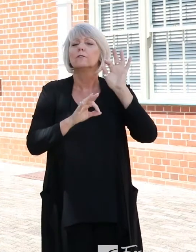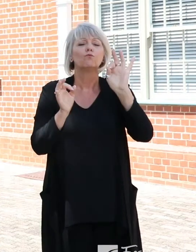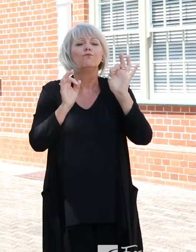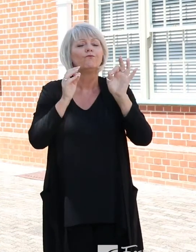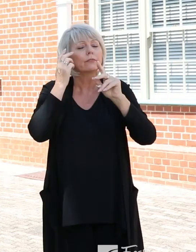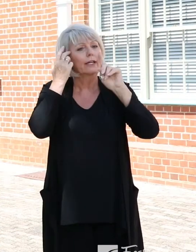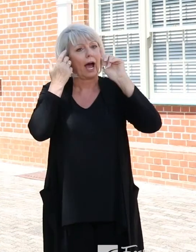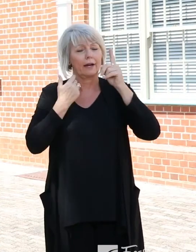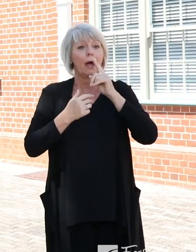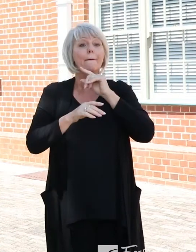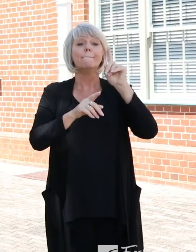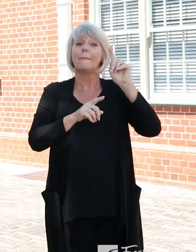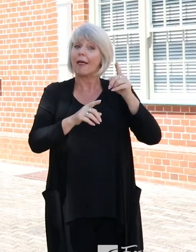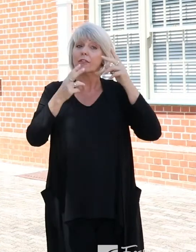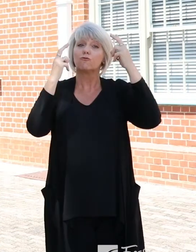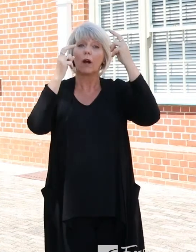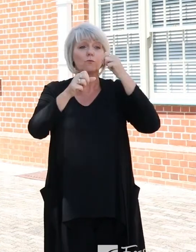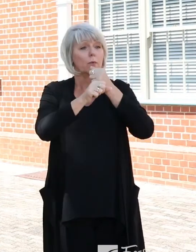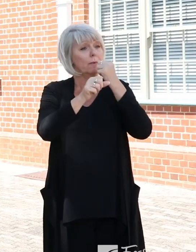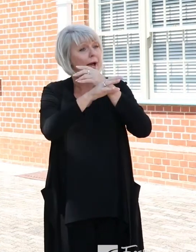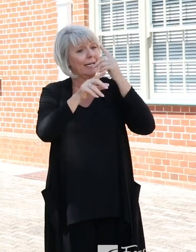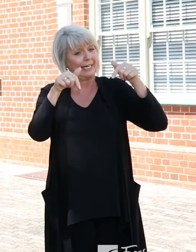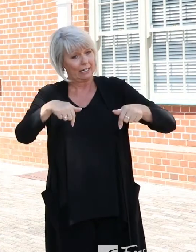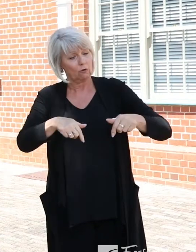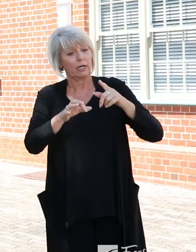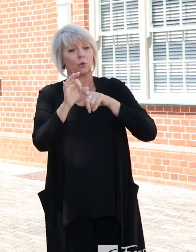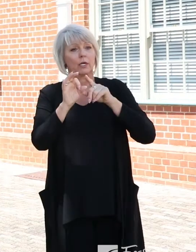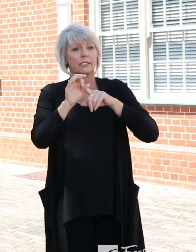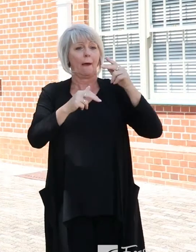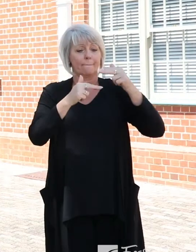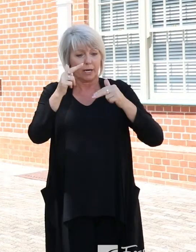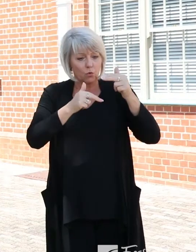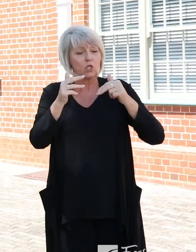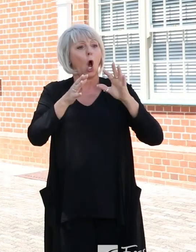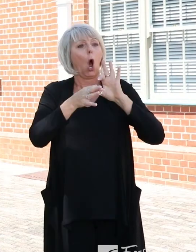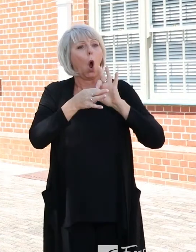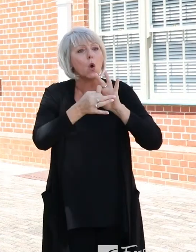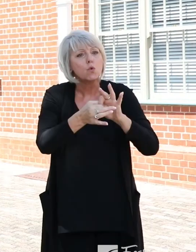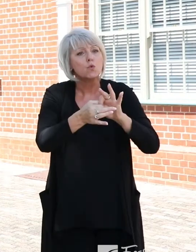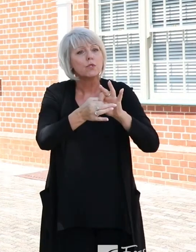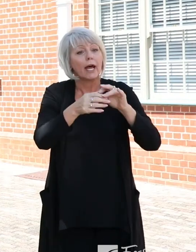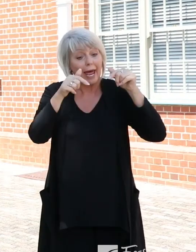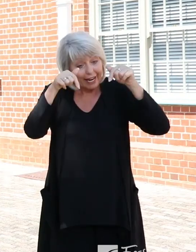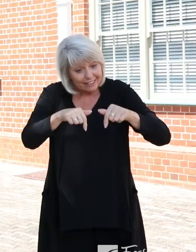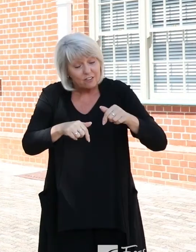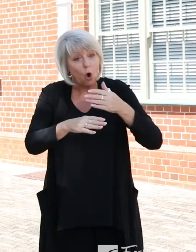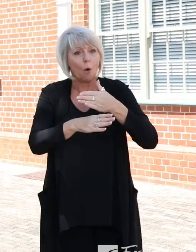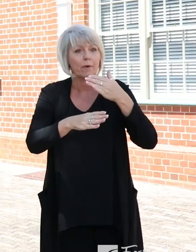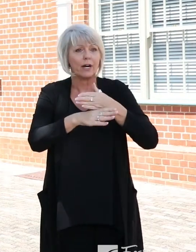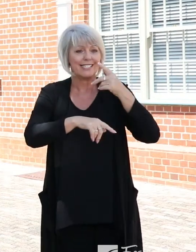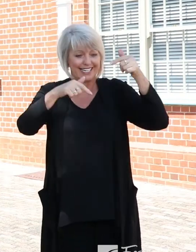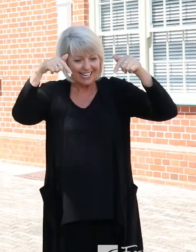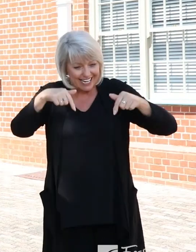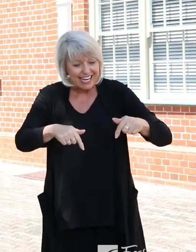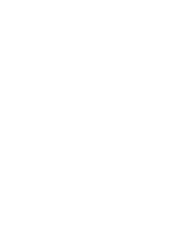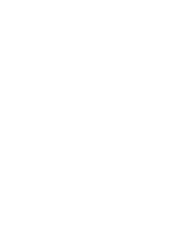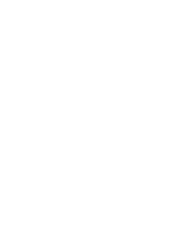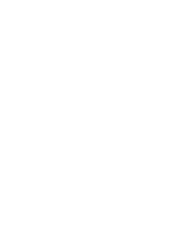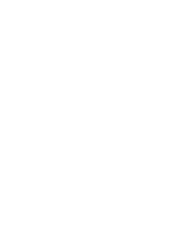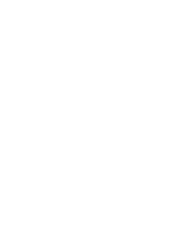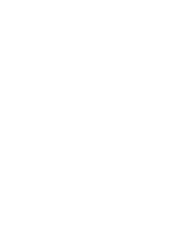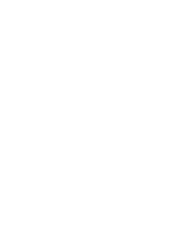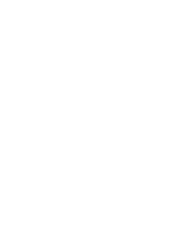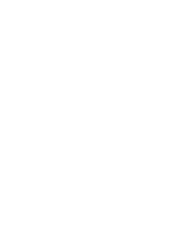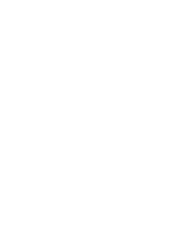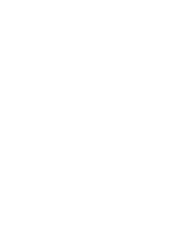in Queensland, built, owned and operated. Built, owned and operated in Queensland.